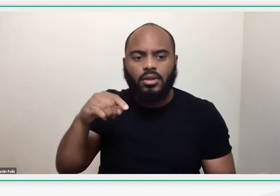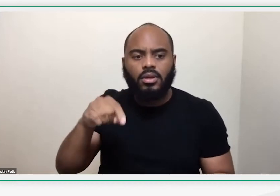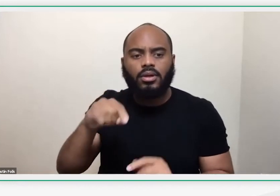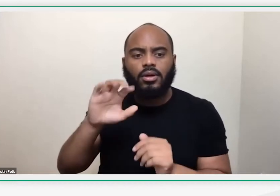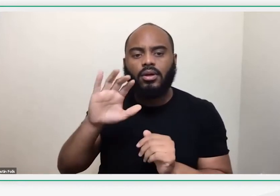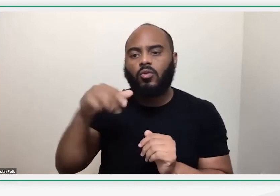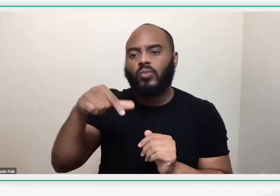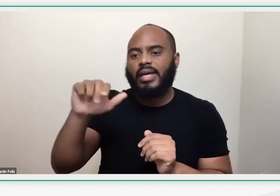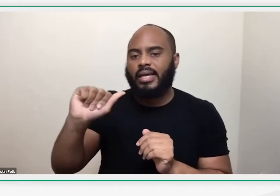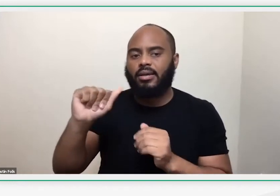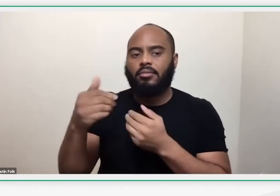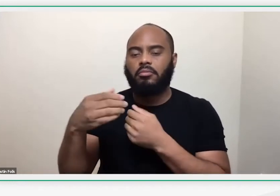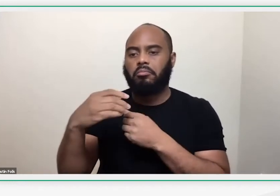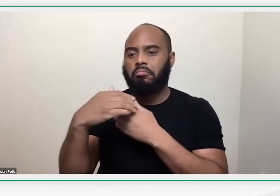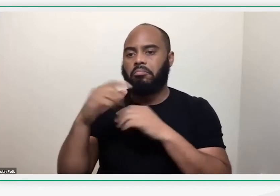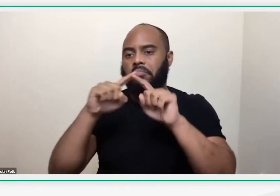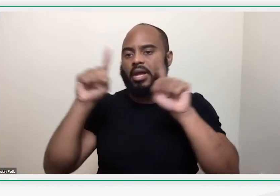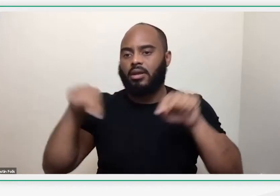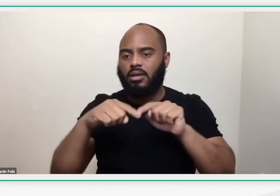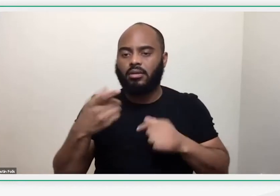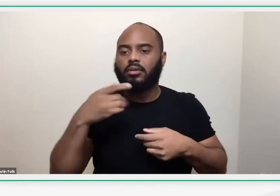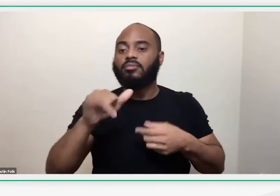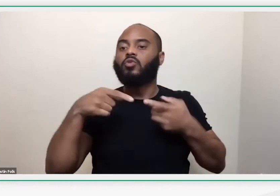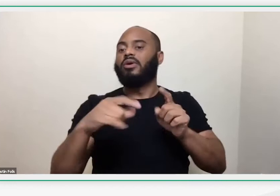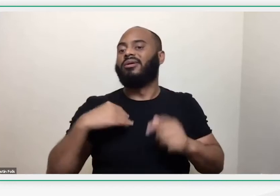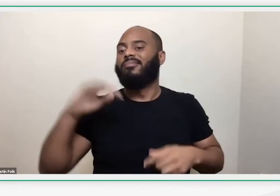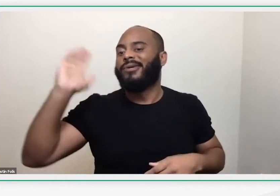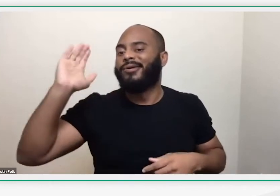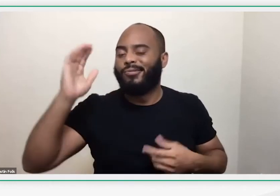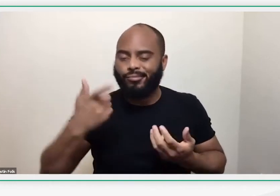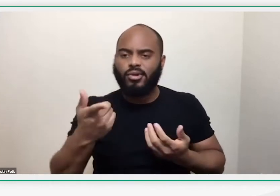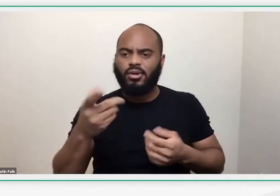do have any questions, feel free to use the Q&A box.